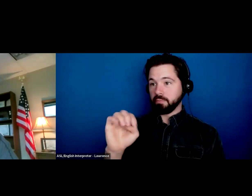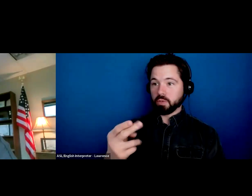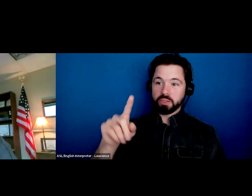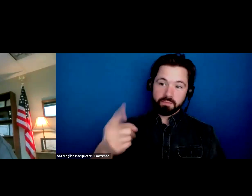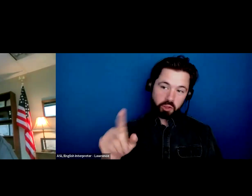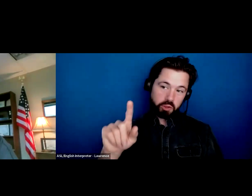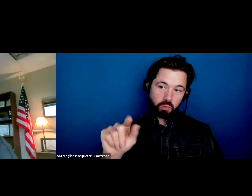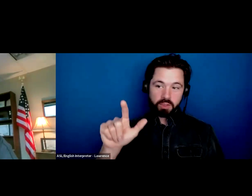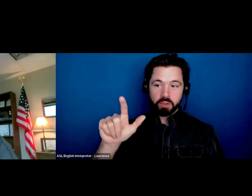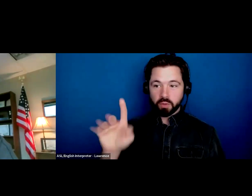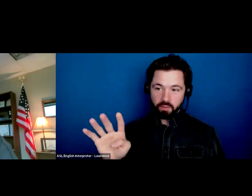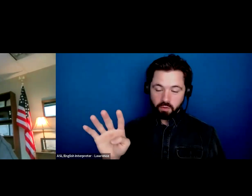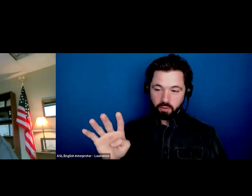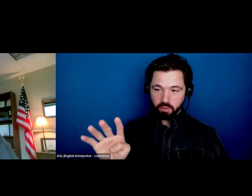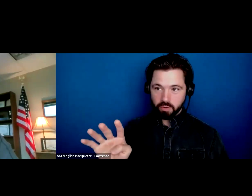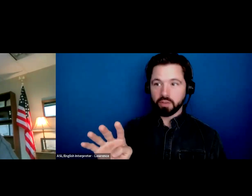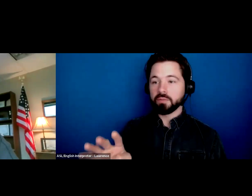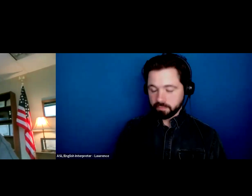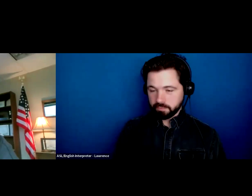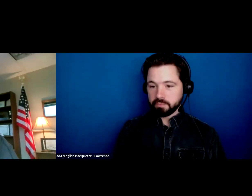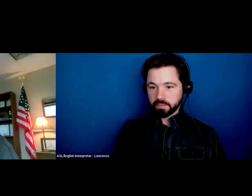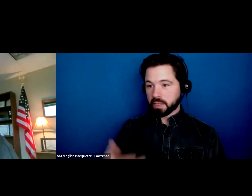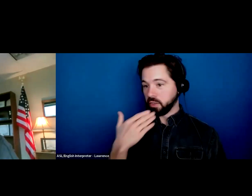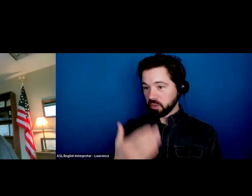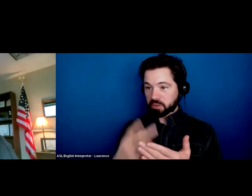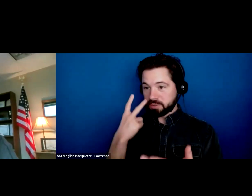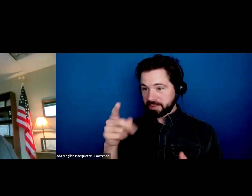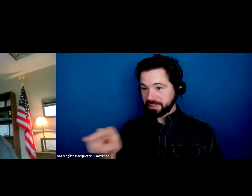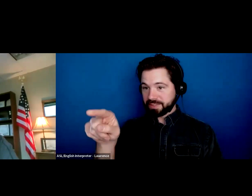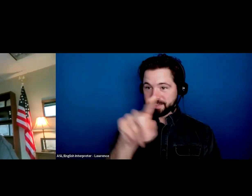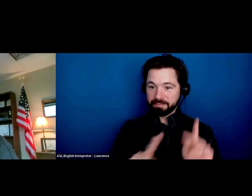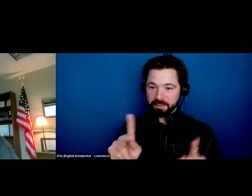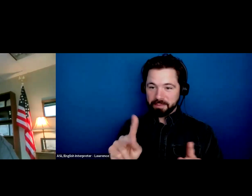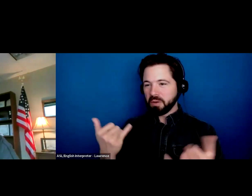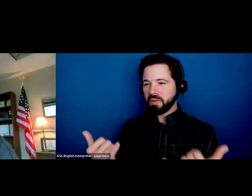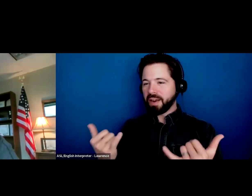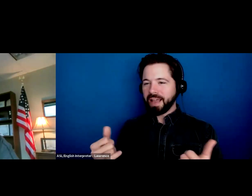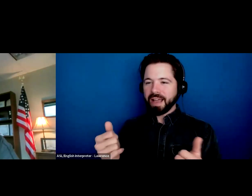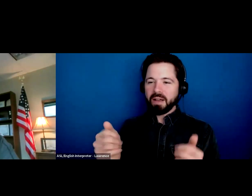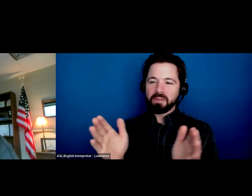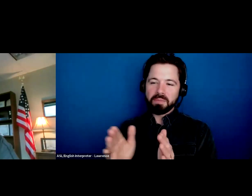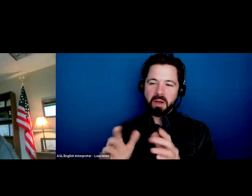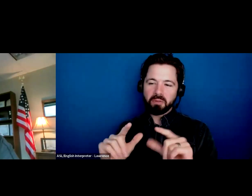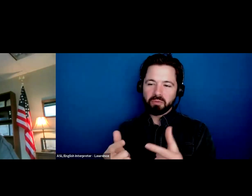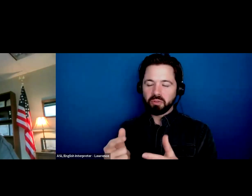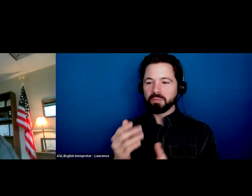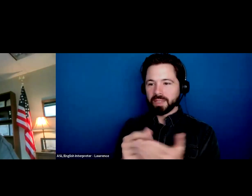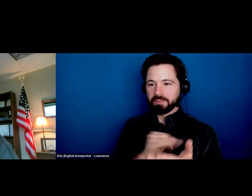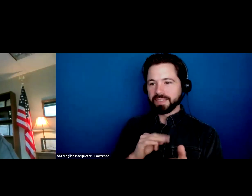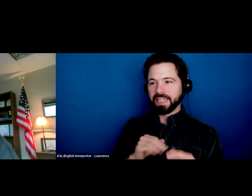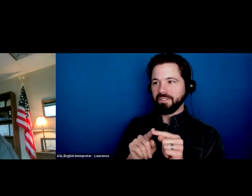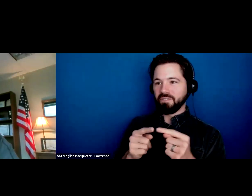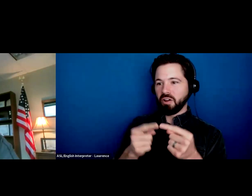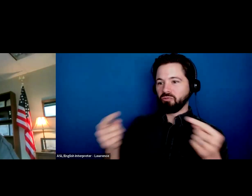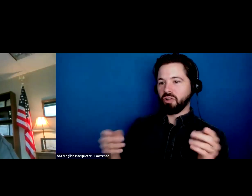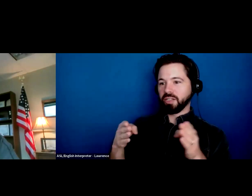1st, 2024, and good to see some folks here. We have a little bit of a smaller group. I know a lot of our staff are across the street